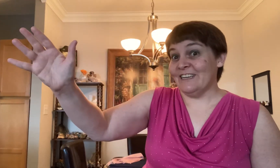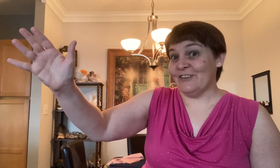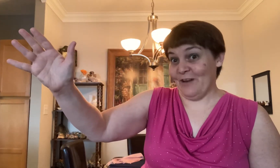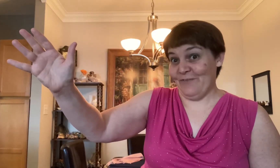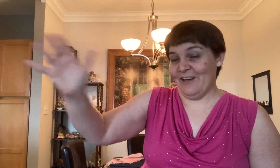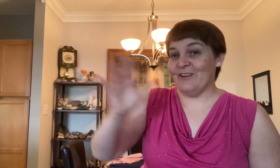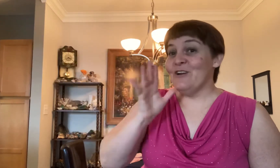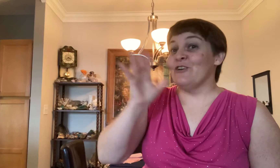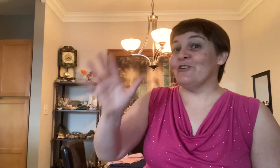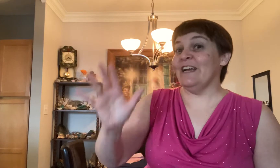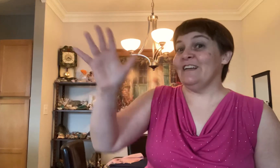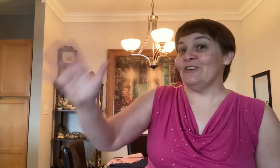Great-great-grandfather.